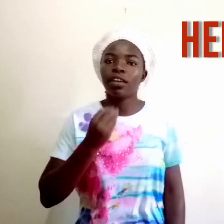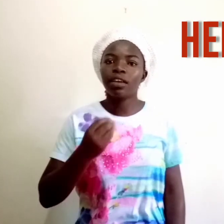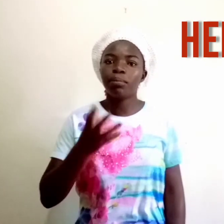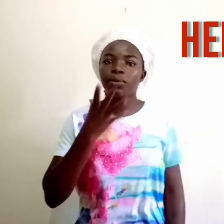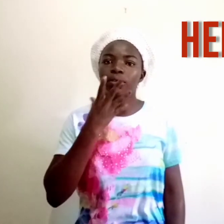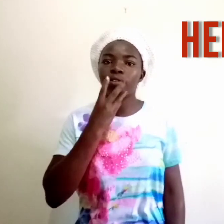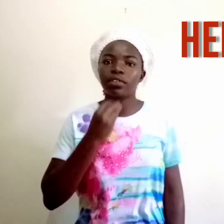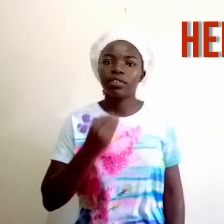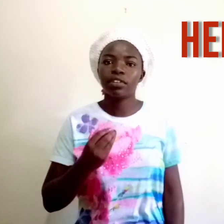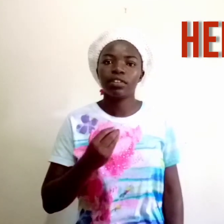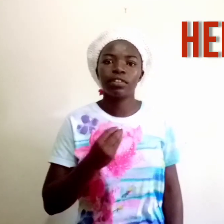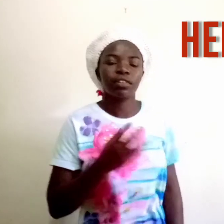Hebrews,